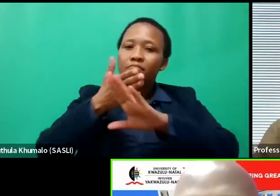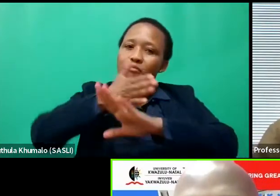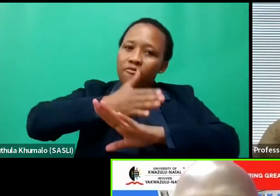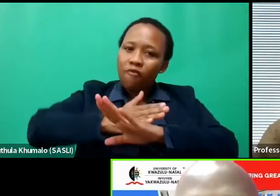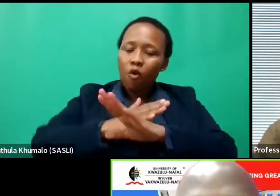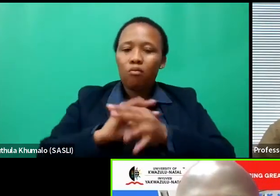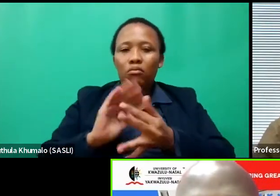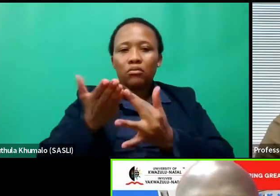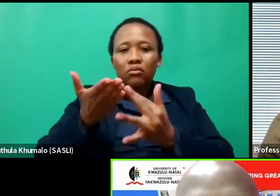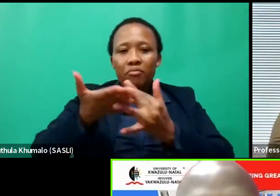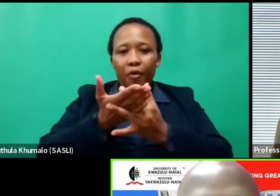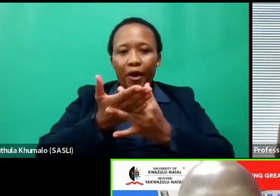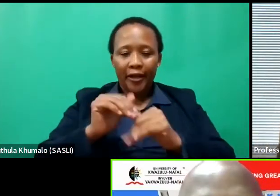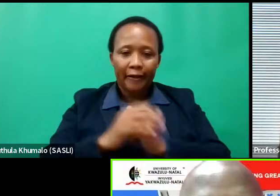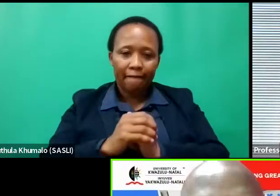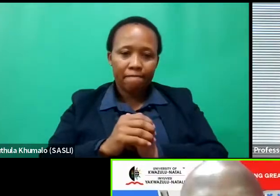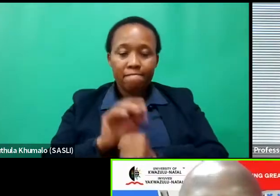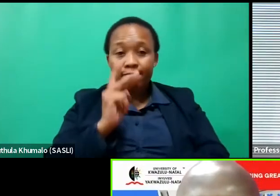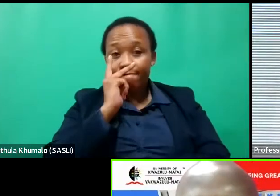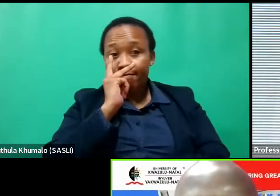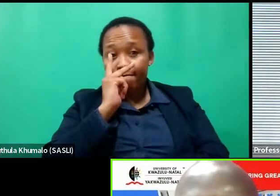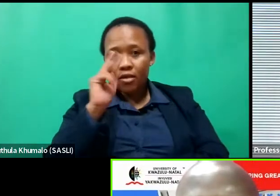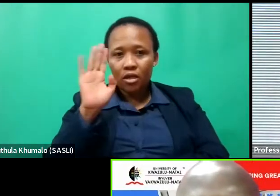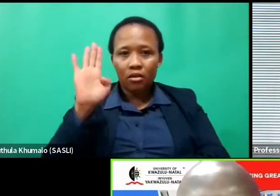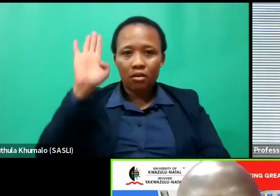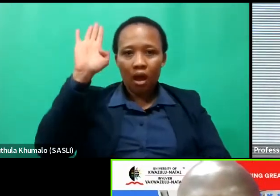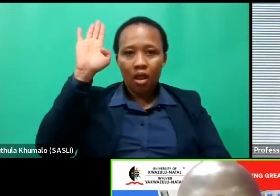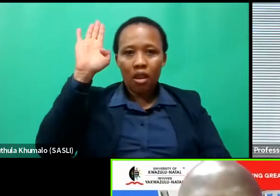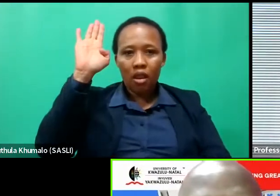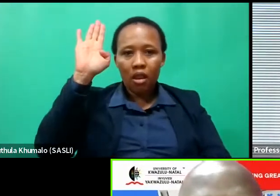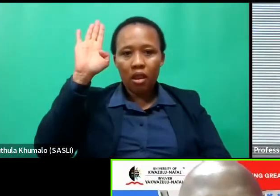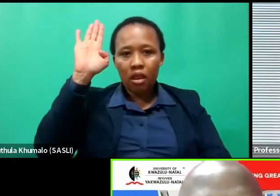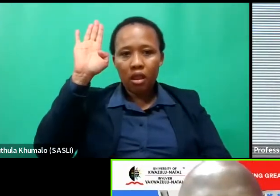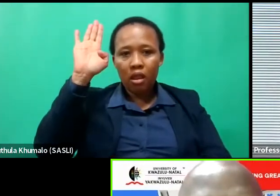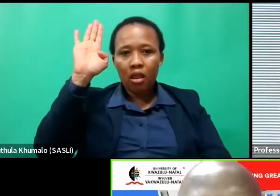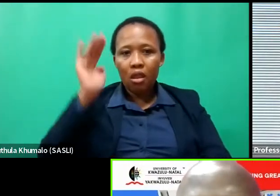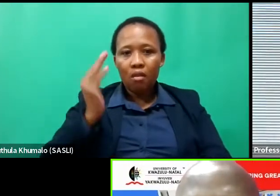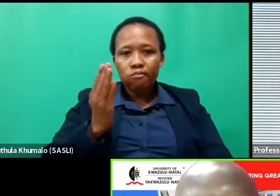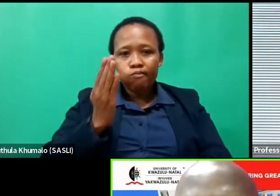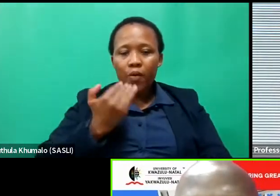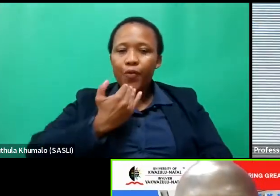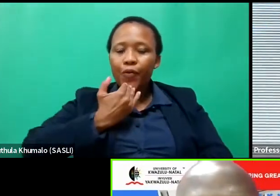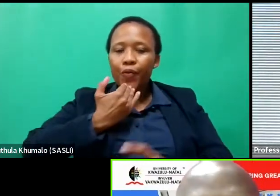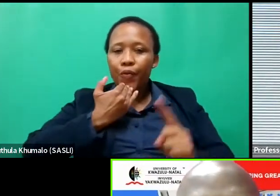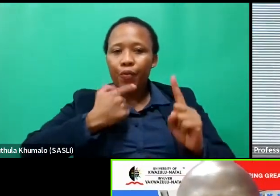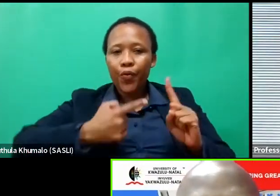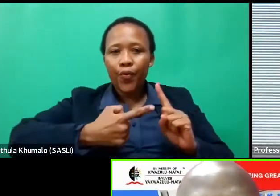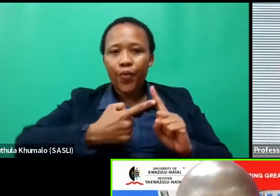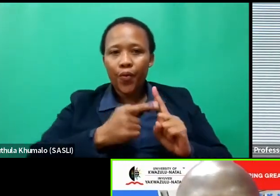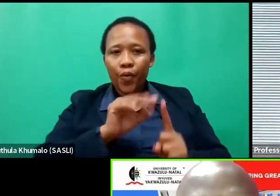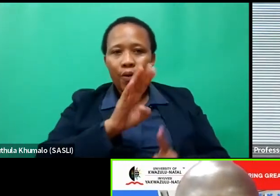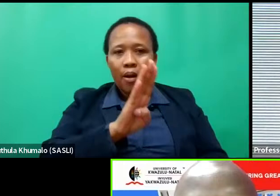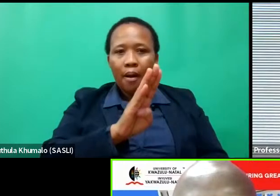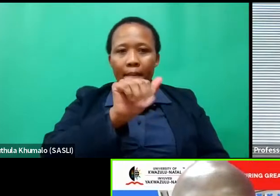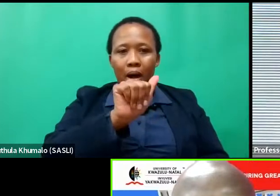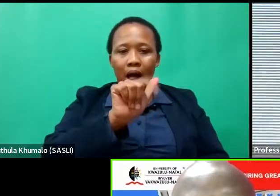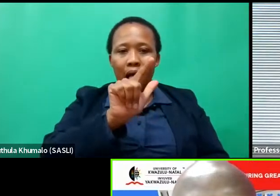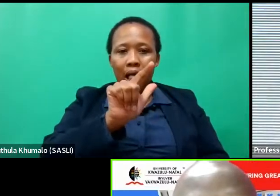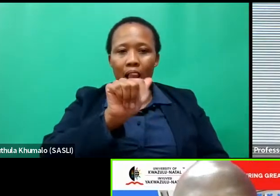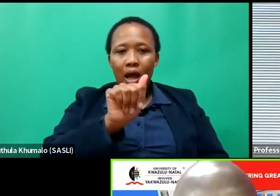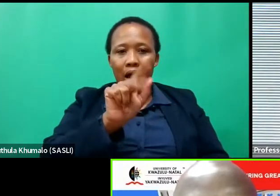Okay, I see there's a hand there by Mr. Balakrishna, and there's another